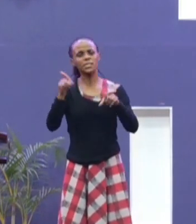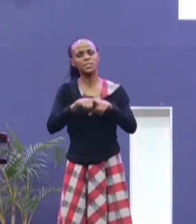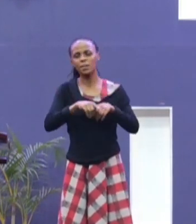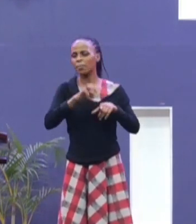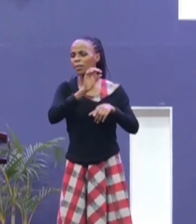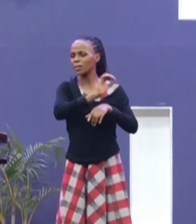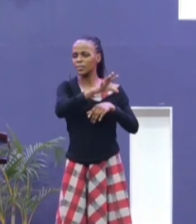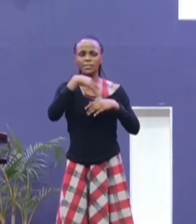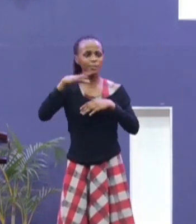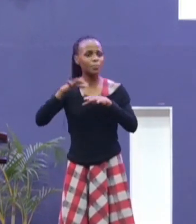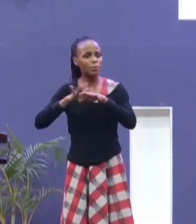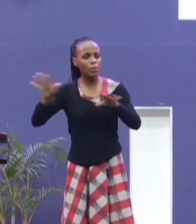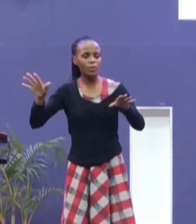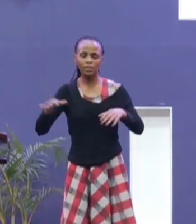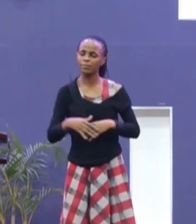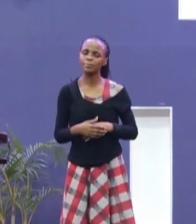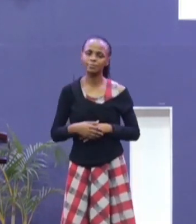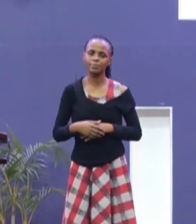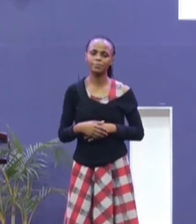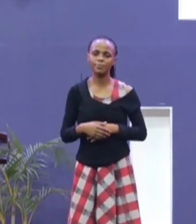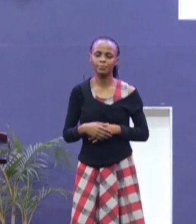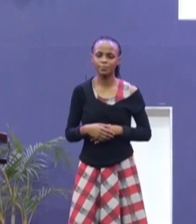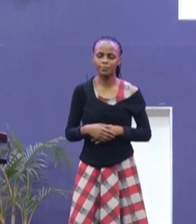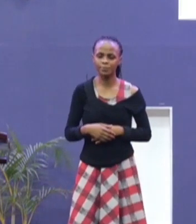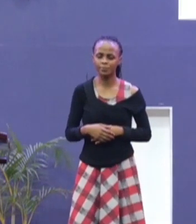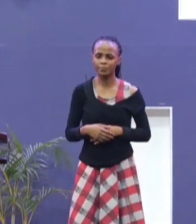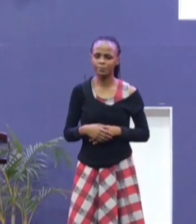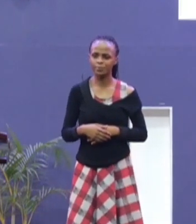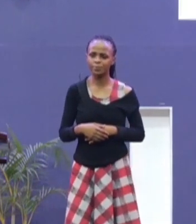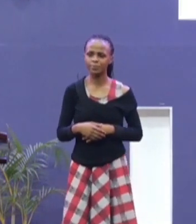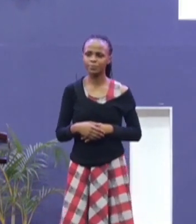ye mulabe wange era atakunganyiza wamu nange asasanya.